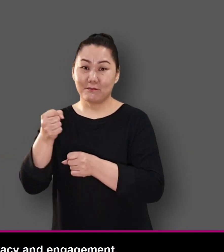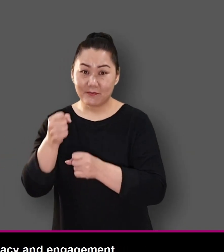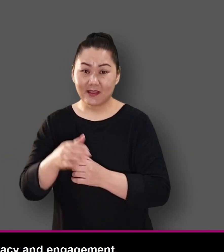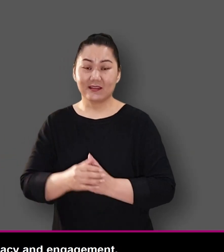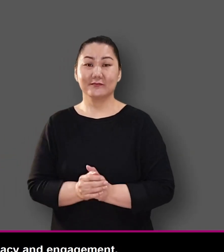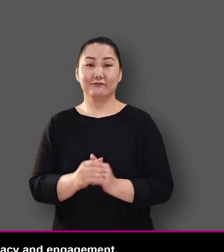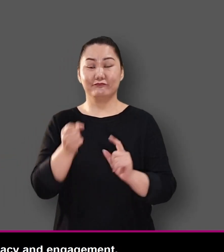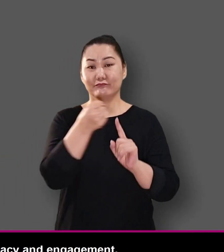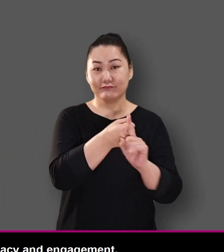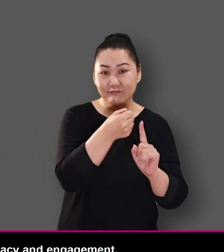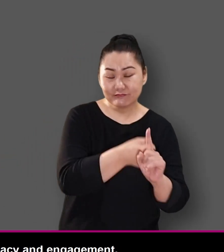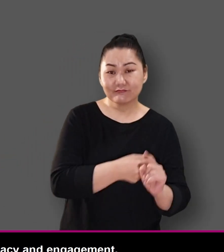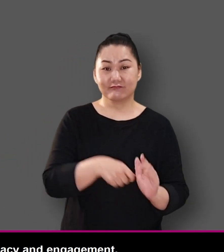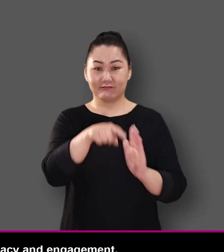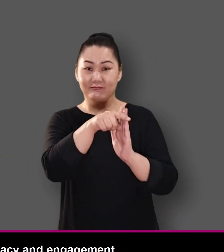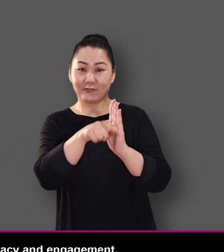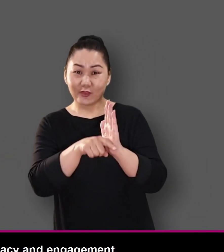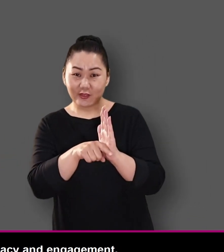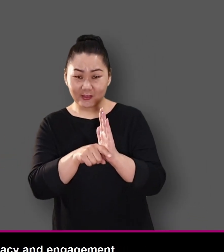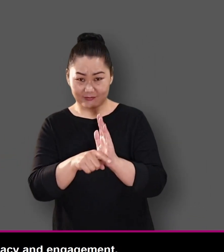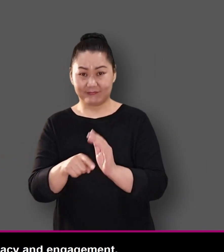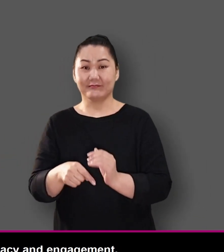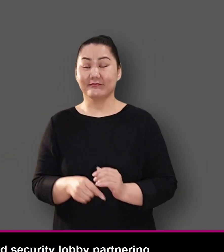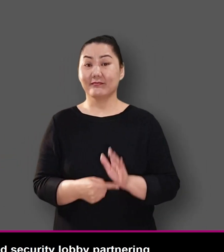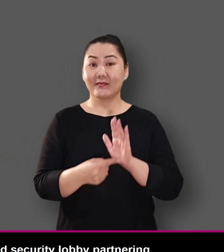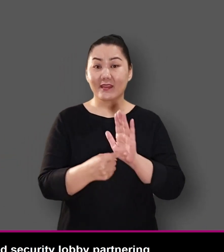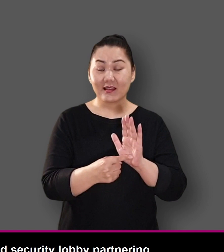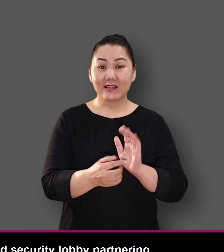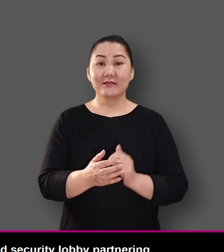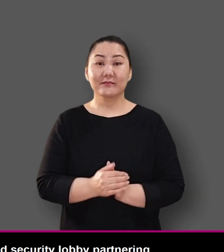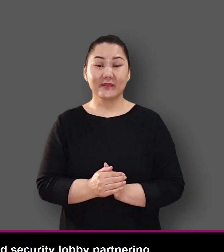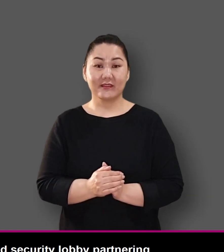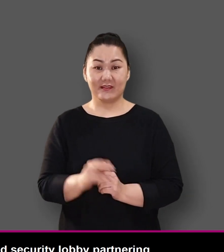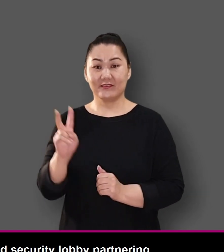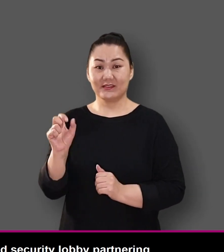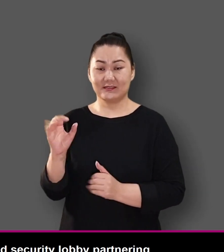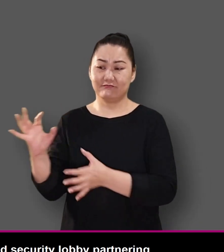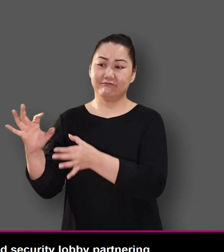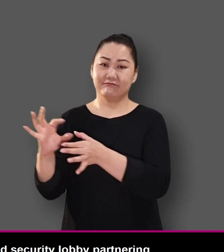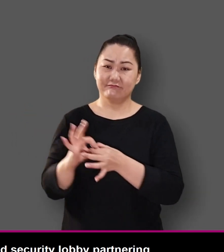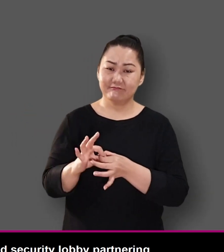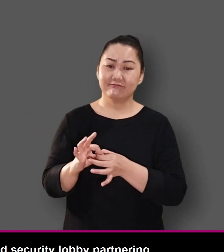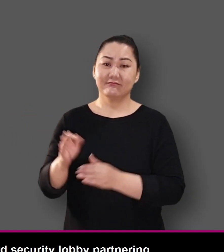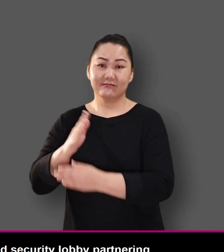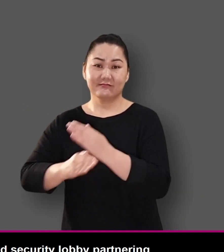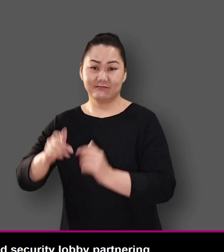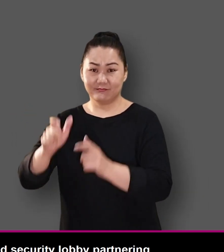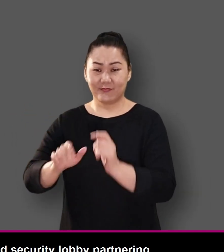for policy advocacy and engagement. For instance, in the food security lobby, partnering